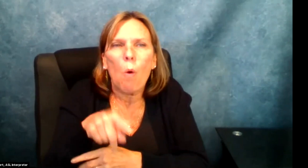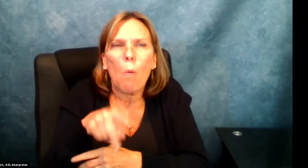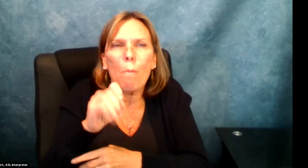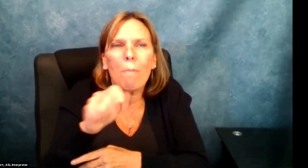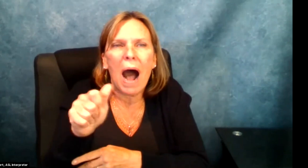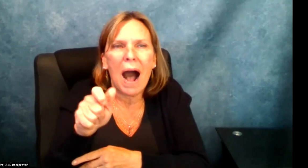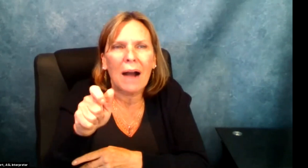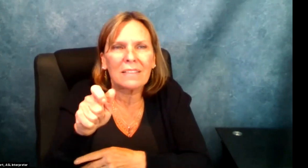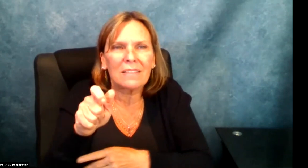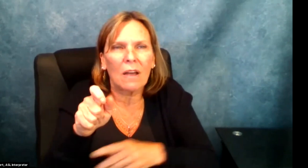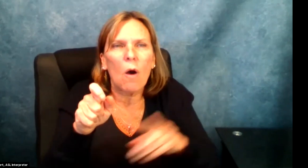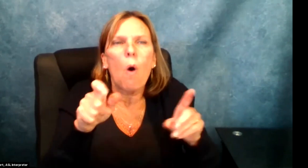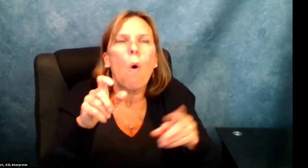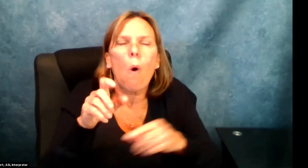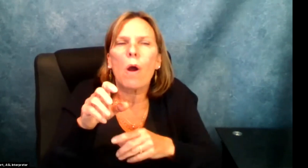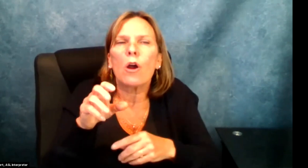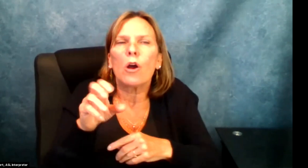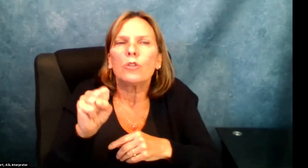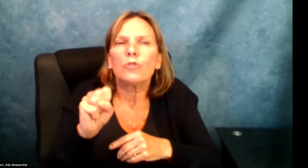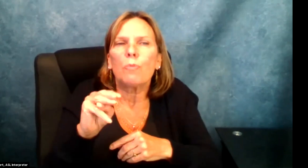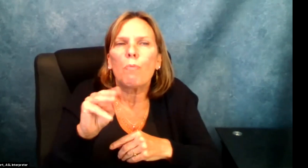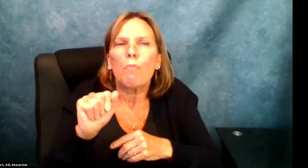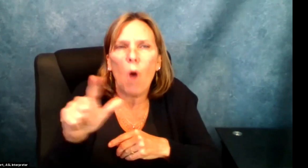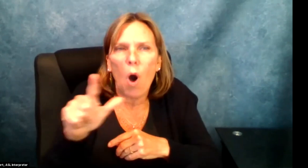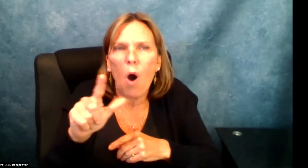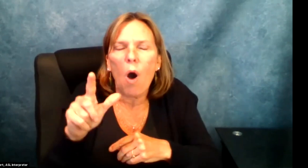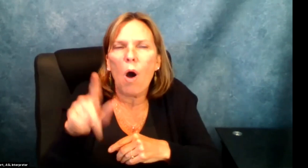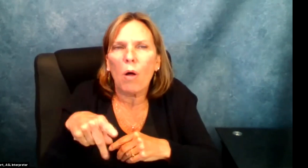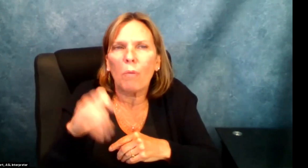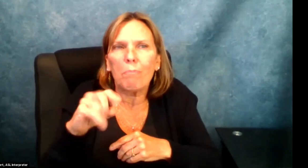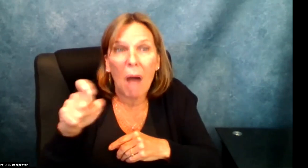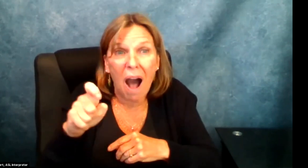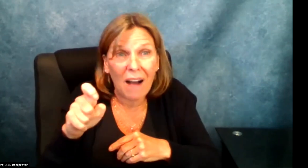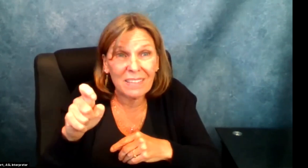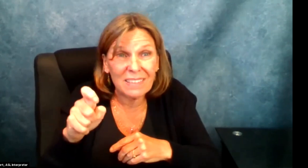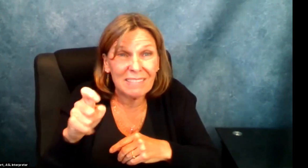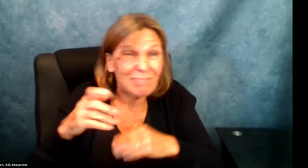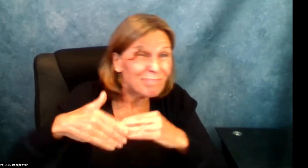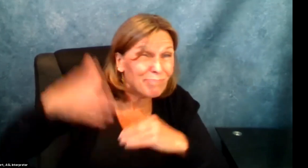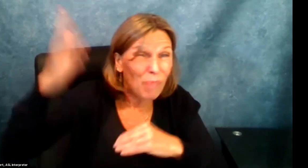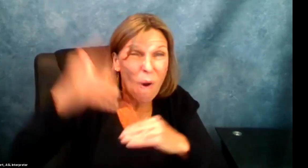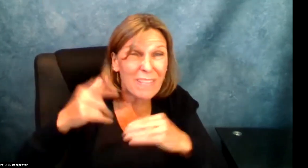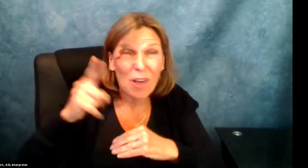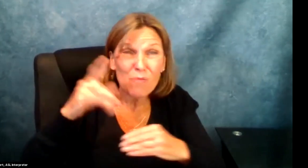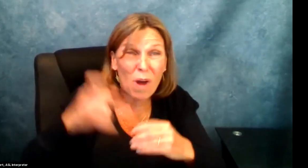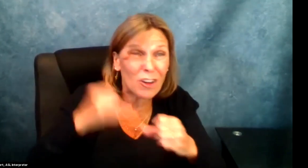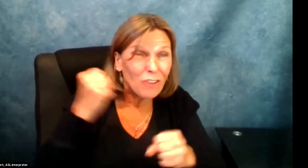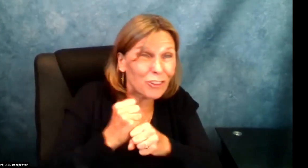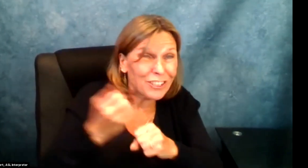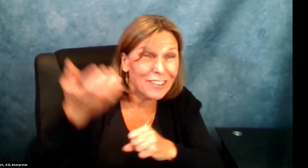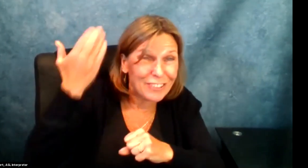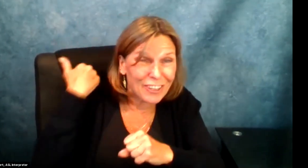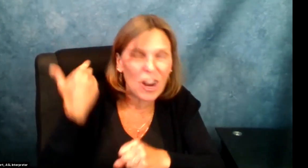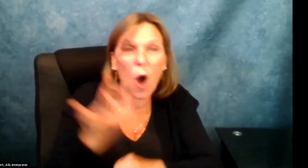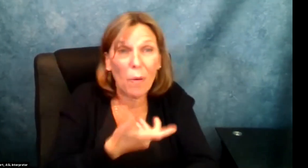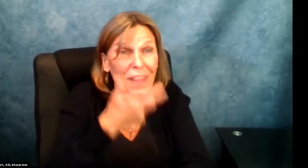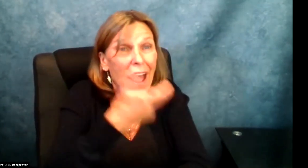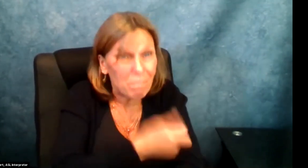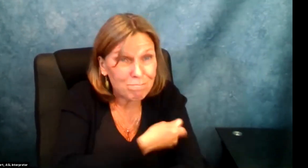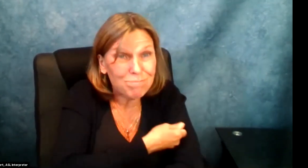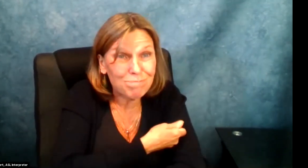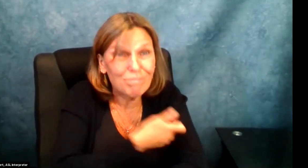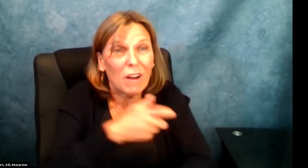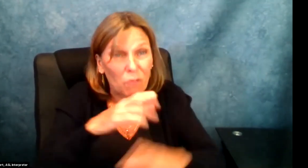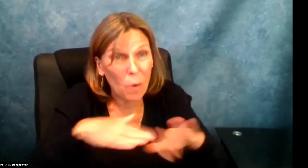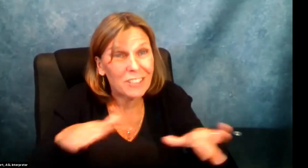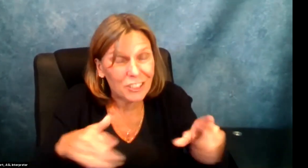know that vaccine works. And we know that overall, in the grand scheme of things, it is one of the most influential things we've